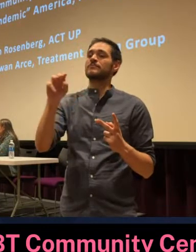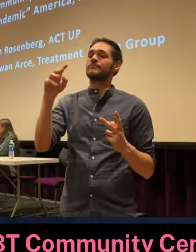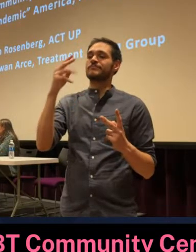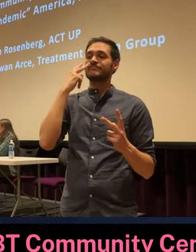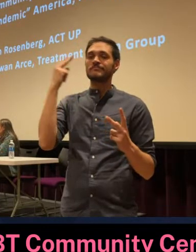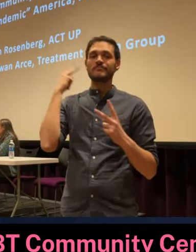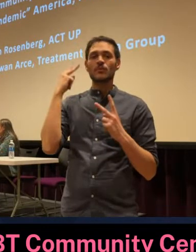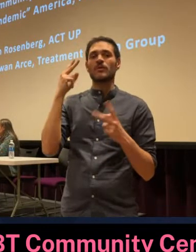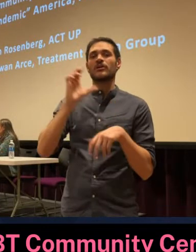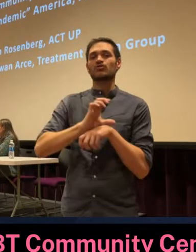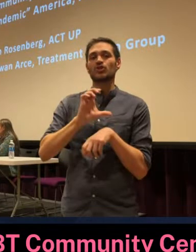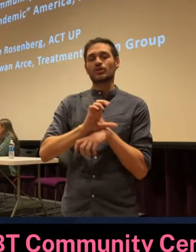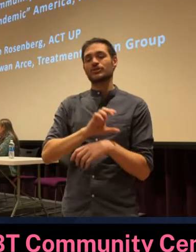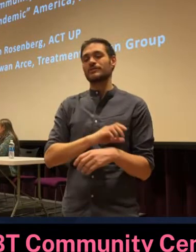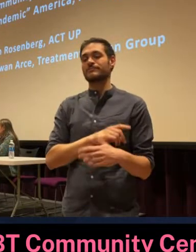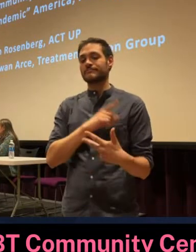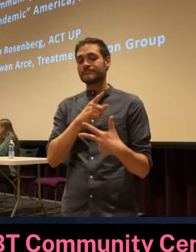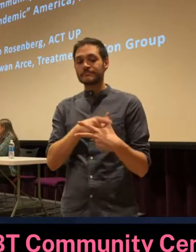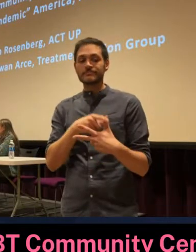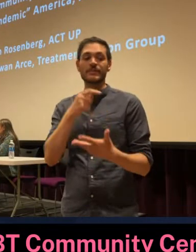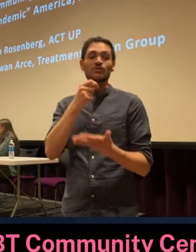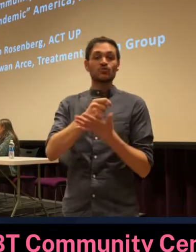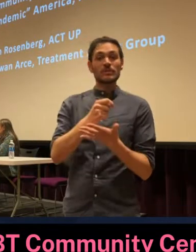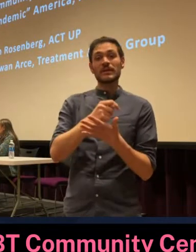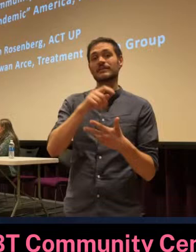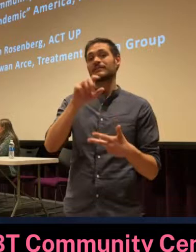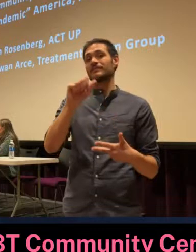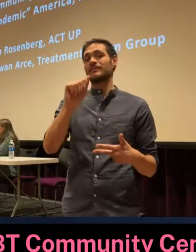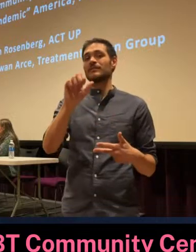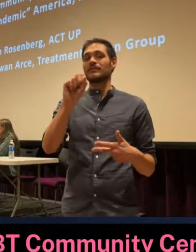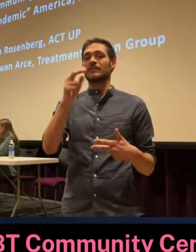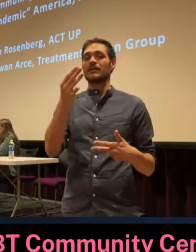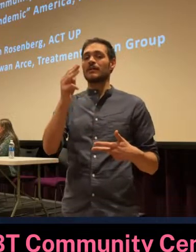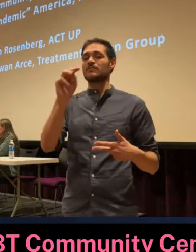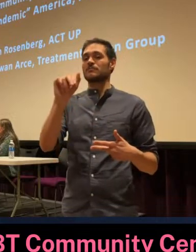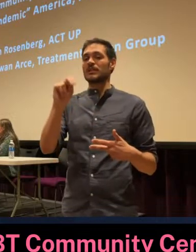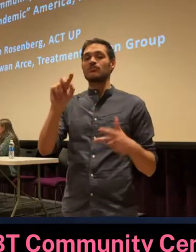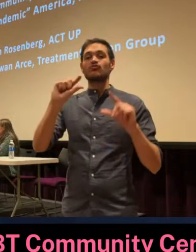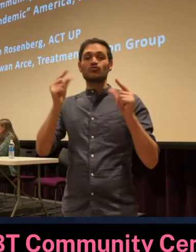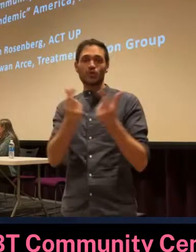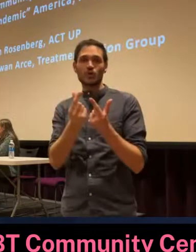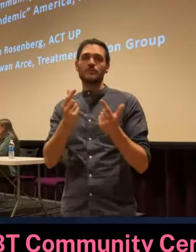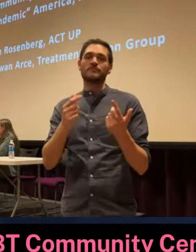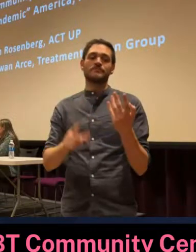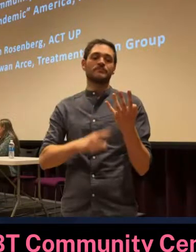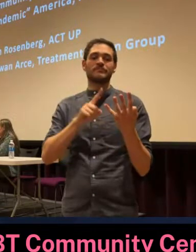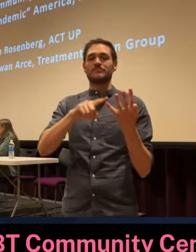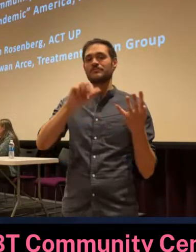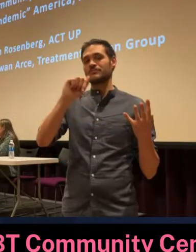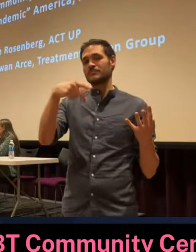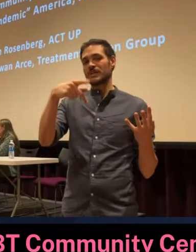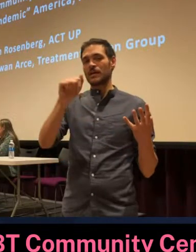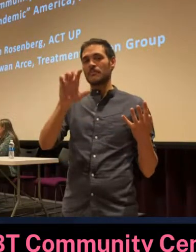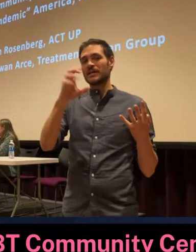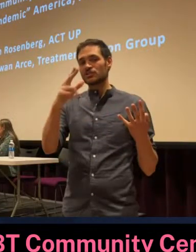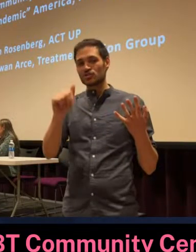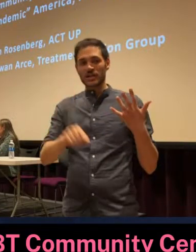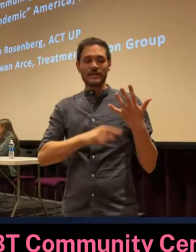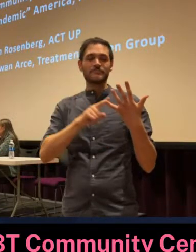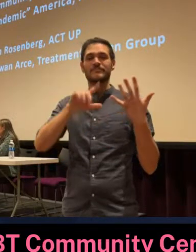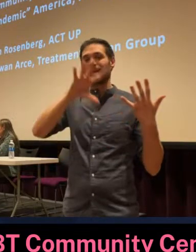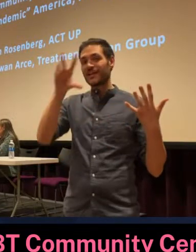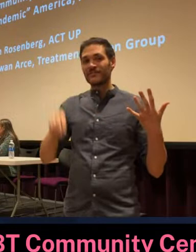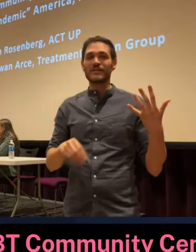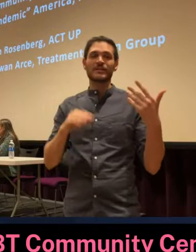We have Treatment Action Group there, who's really our fiscal sponsor for this now. APACHA, African Services Committee, Metro